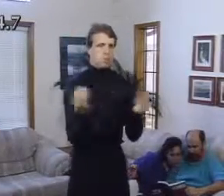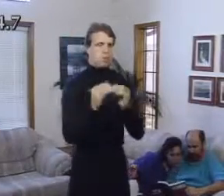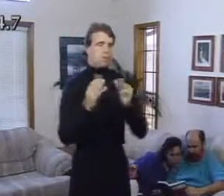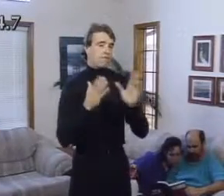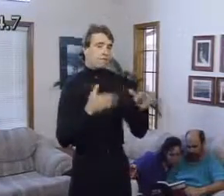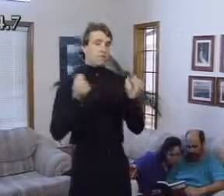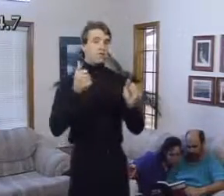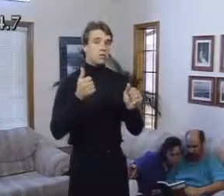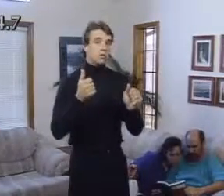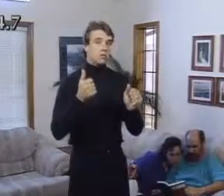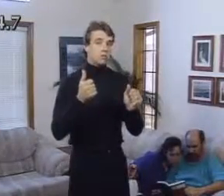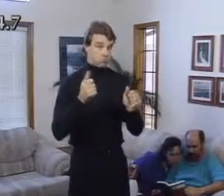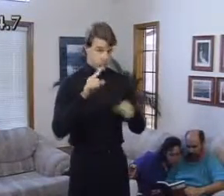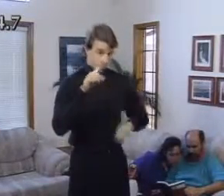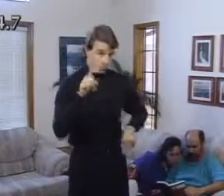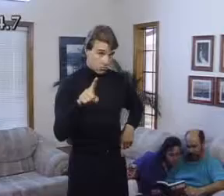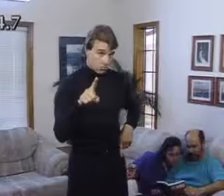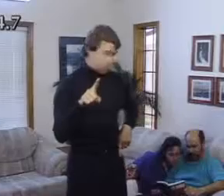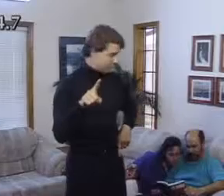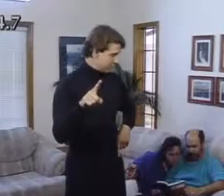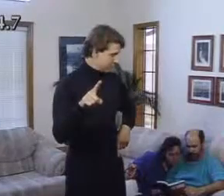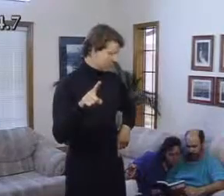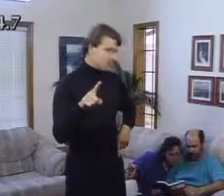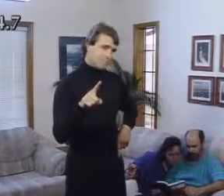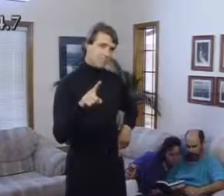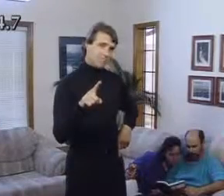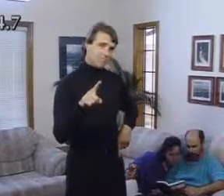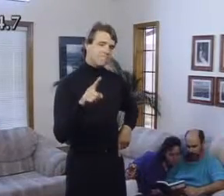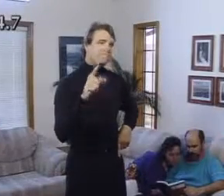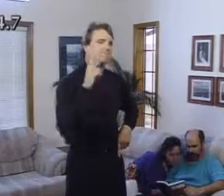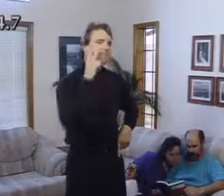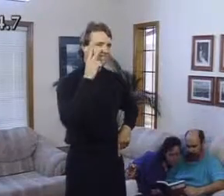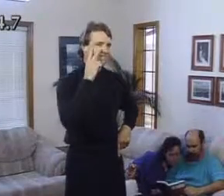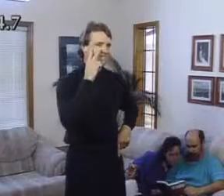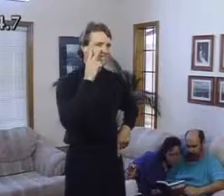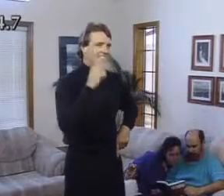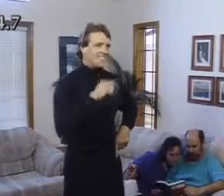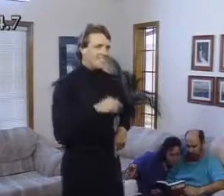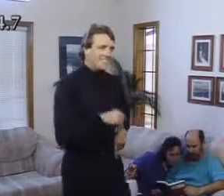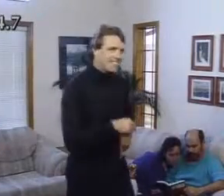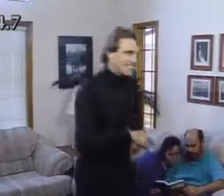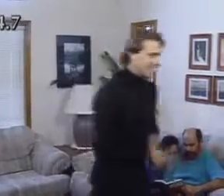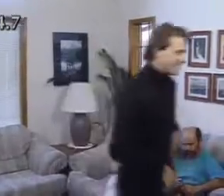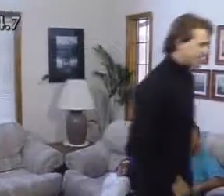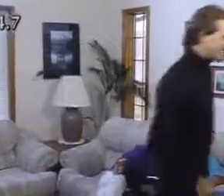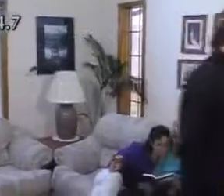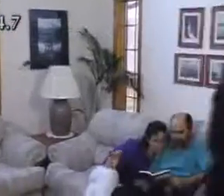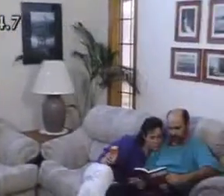the buying process. Do you think so? We'll see.